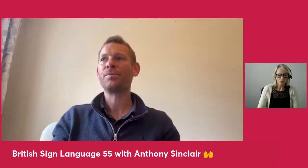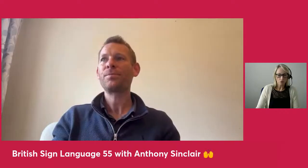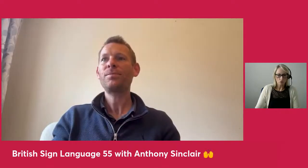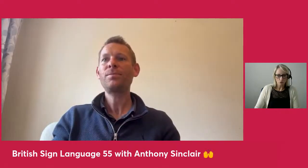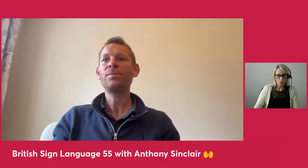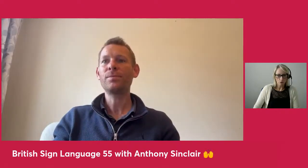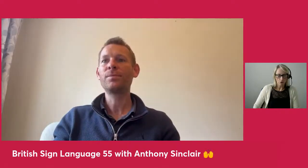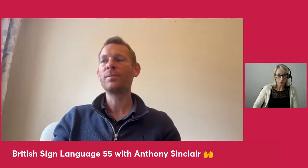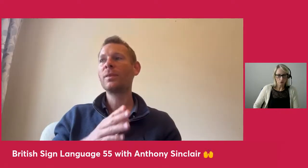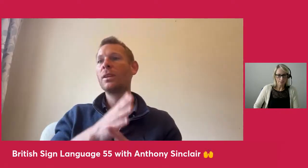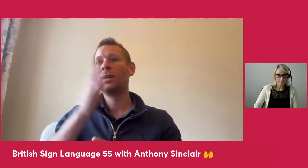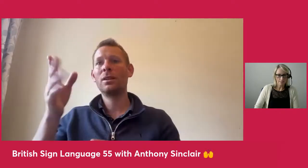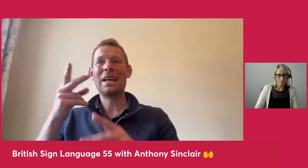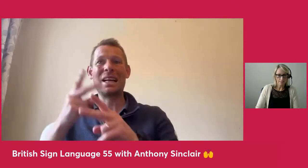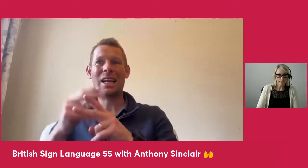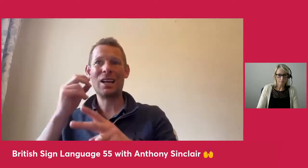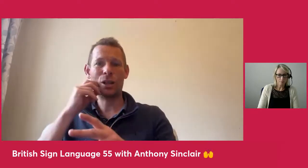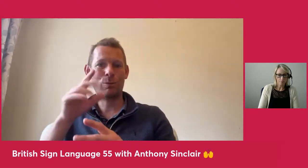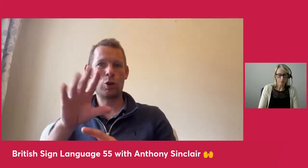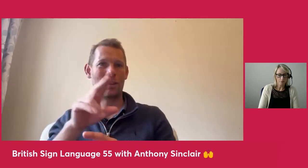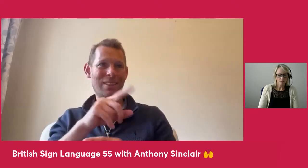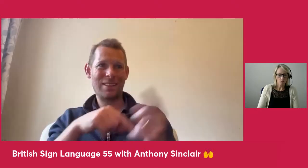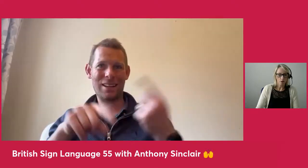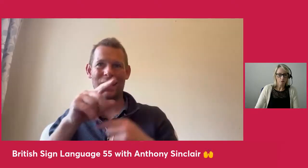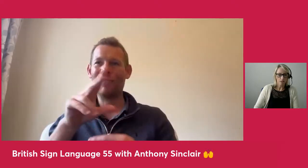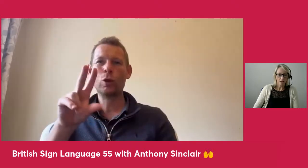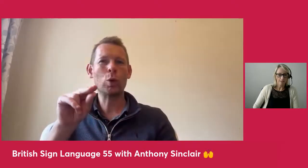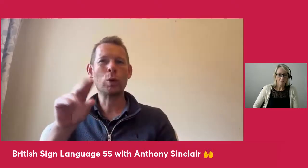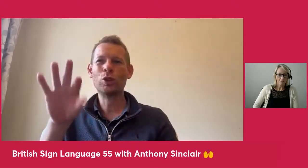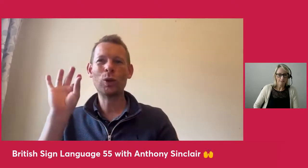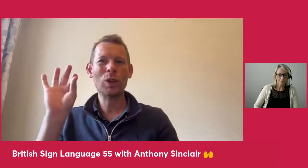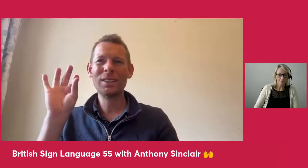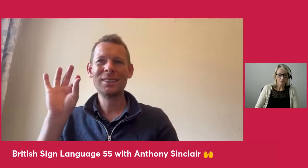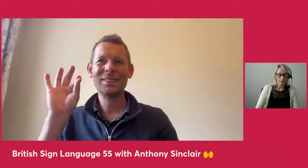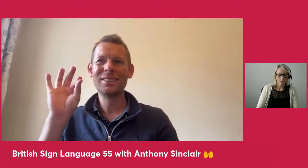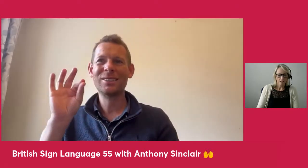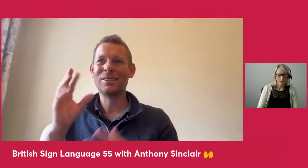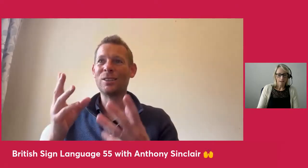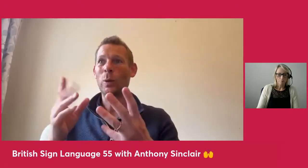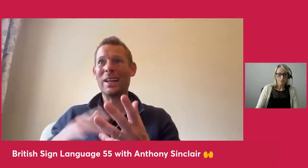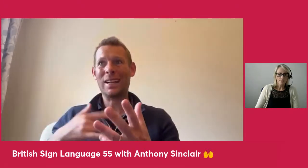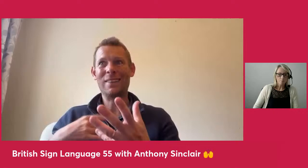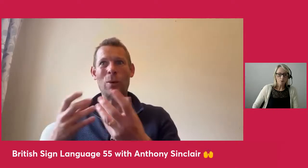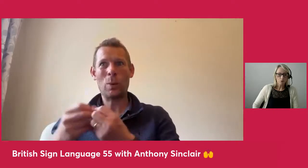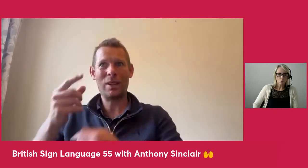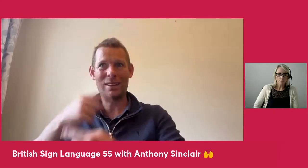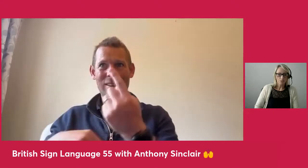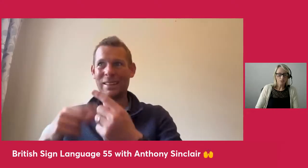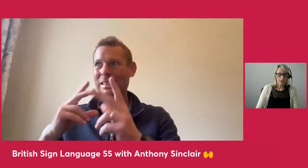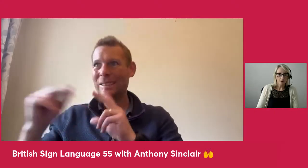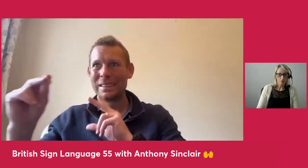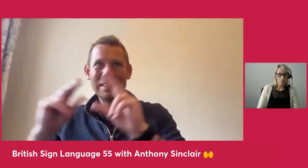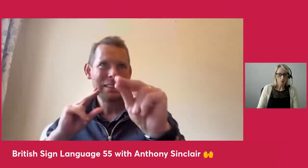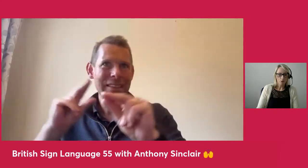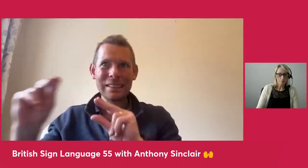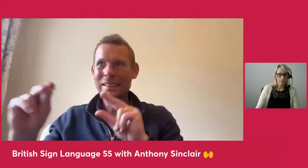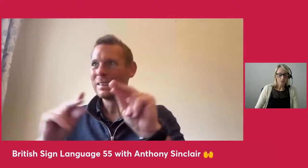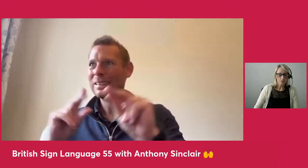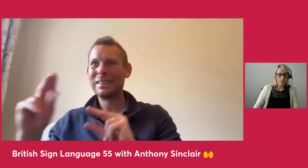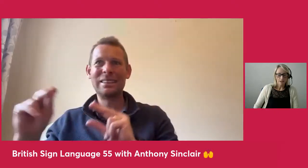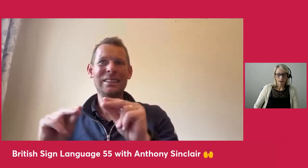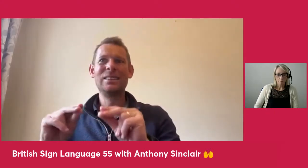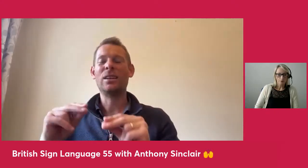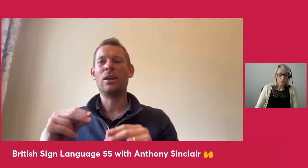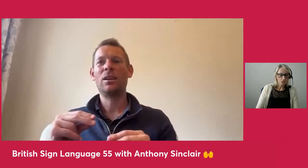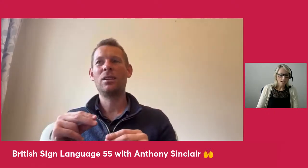have to control our choices as deaf people where there's access. And for a deaf person going into a care home, you can